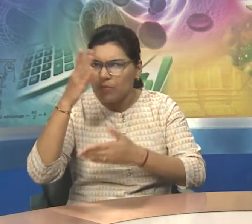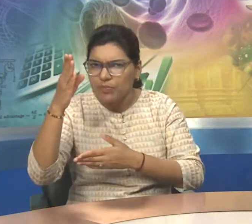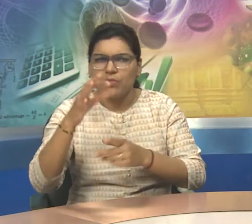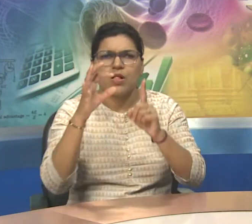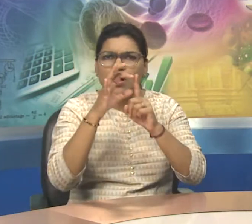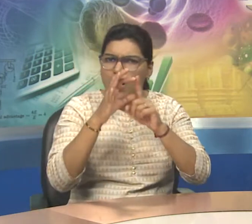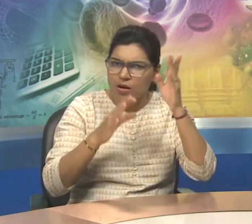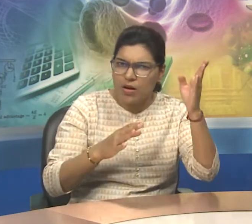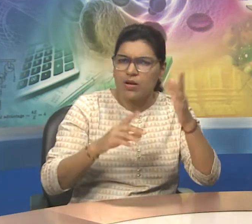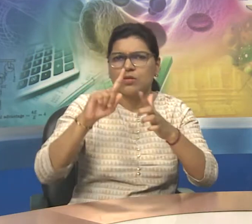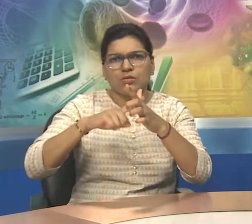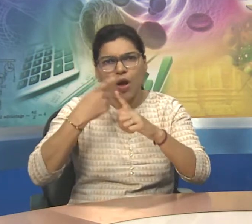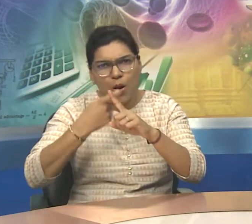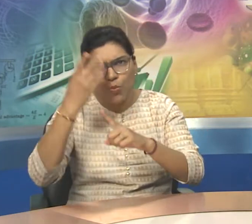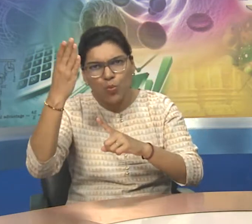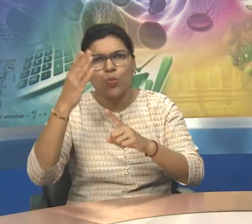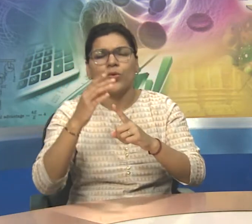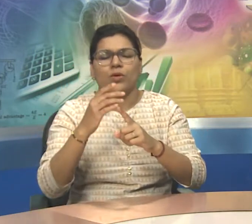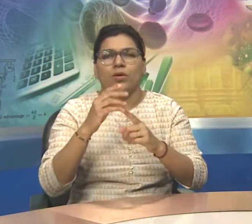In map of India, you have seen many states